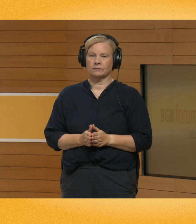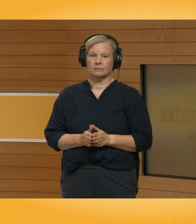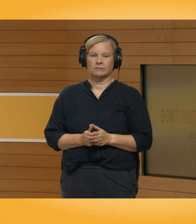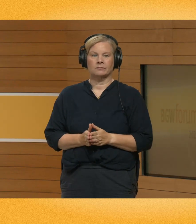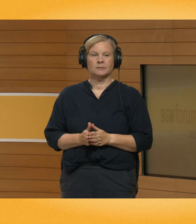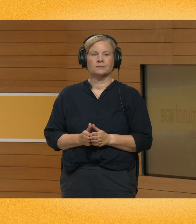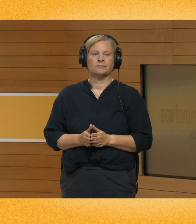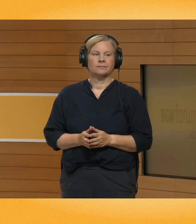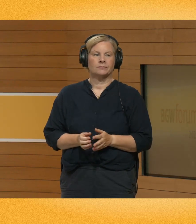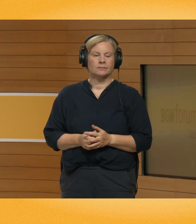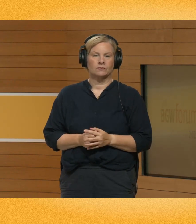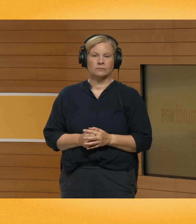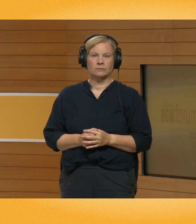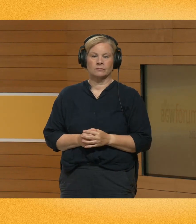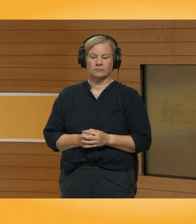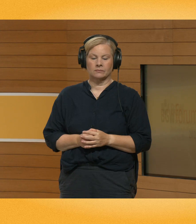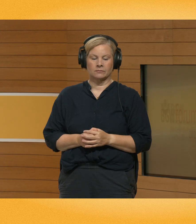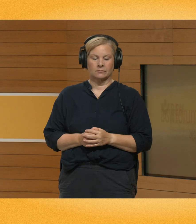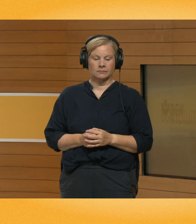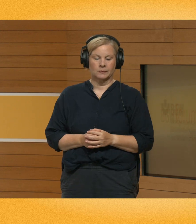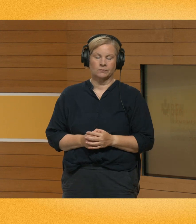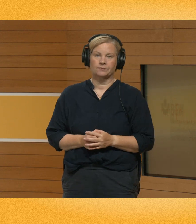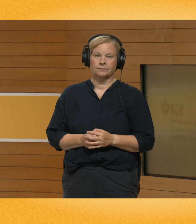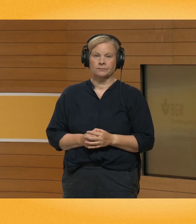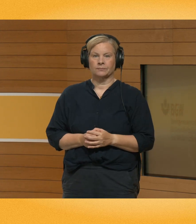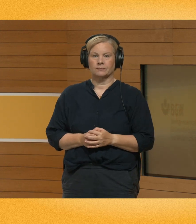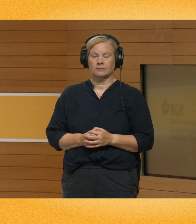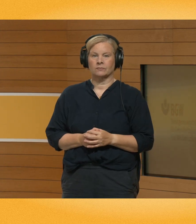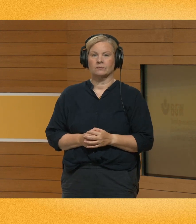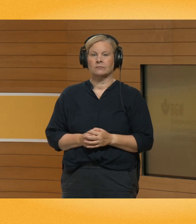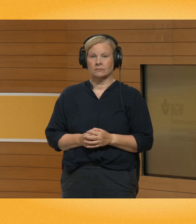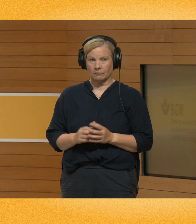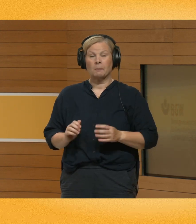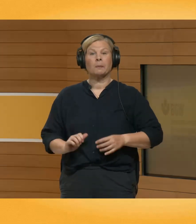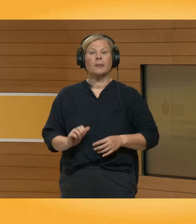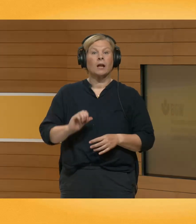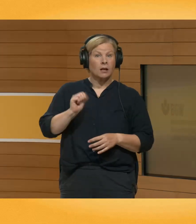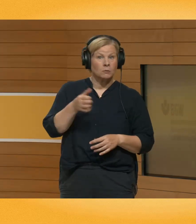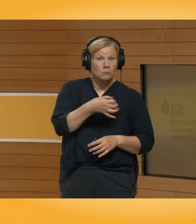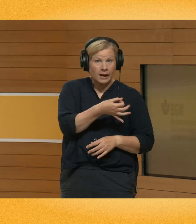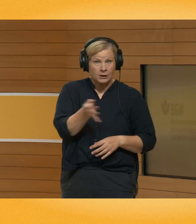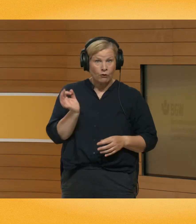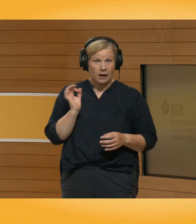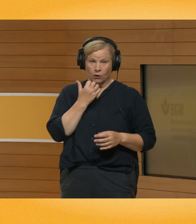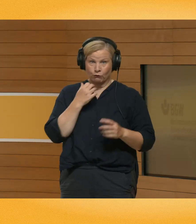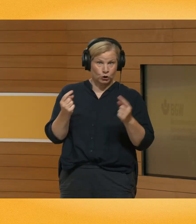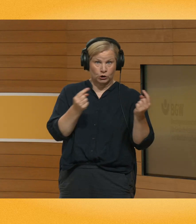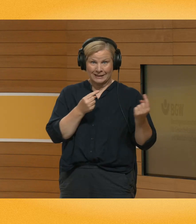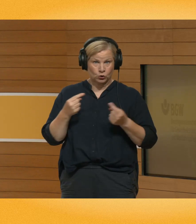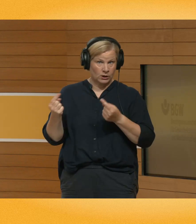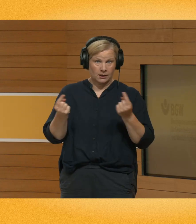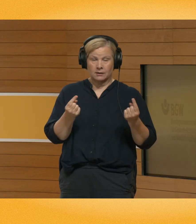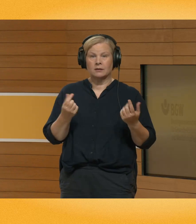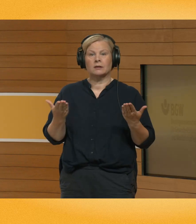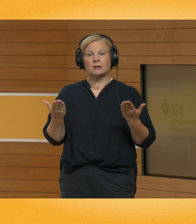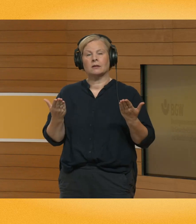Okay. I would like to start with the first question. I already said it, and we would like to discuss a little bit of the hospital's